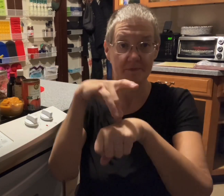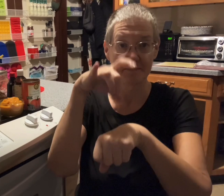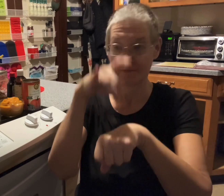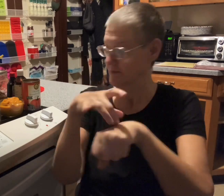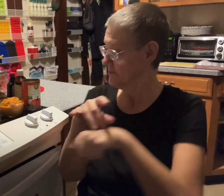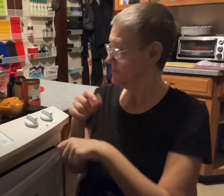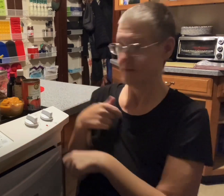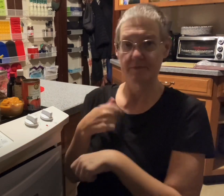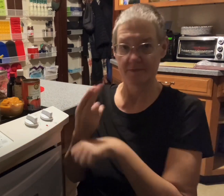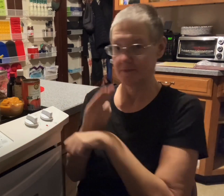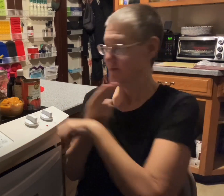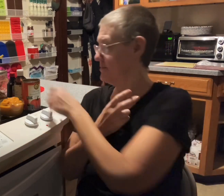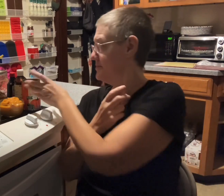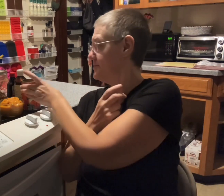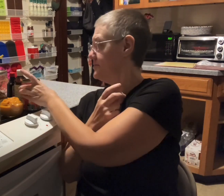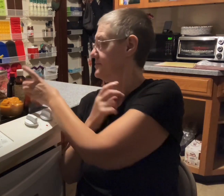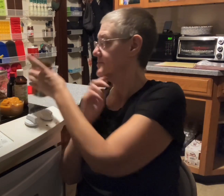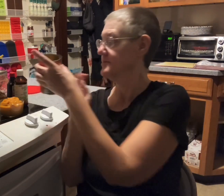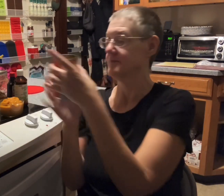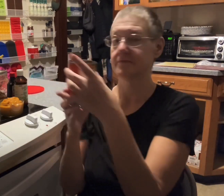Now we're going to put in 1 cup of pumpkin.